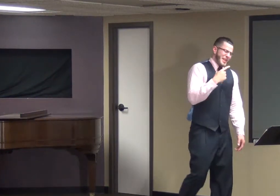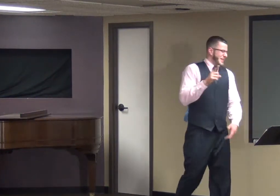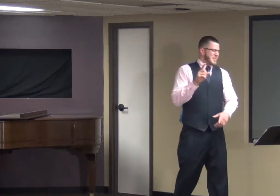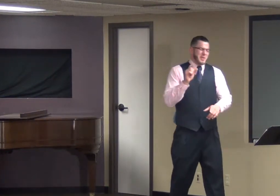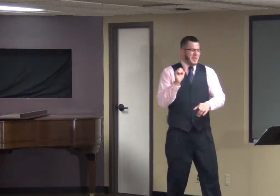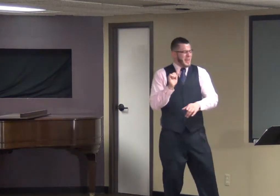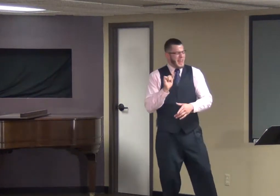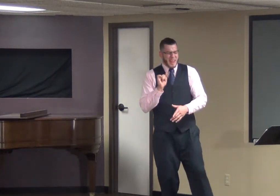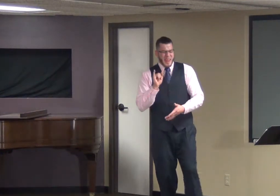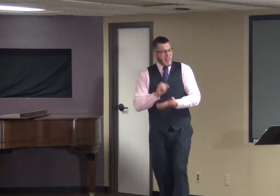it's